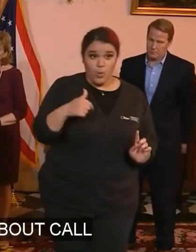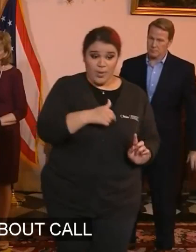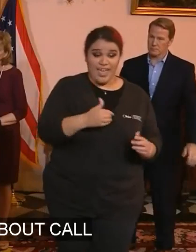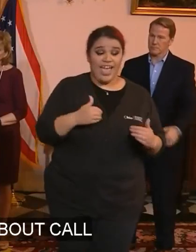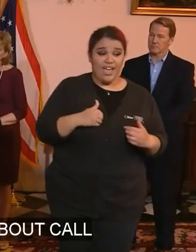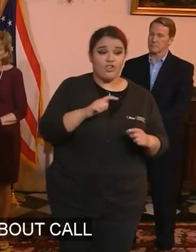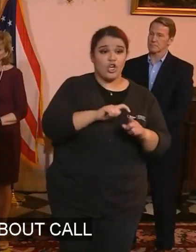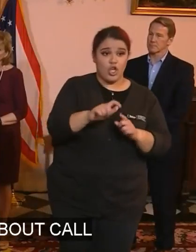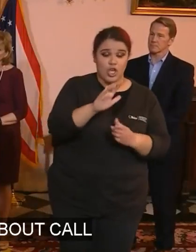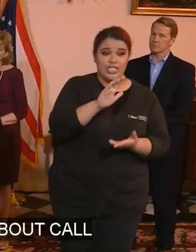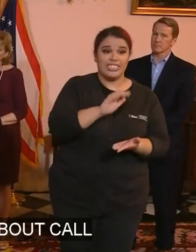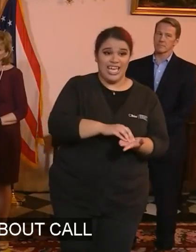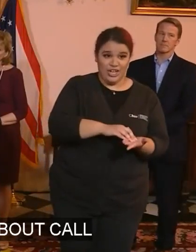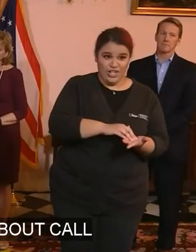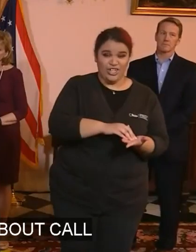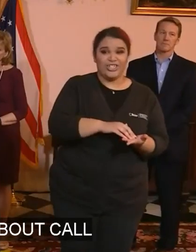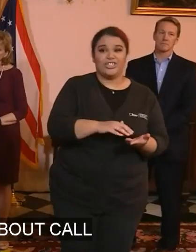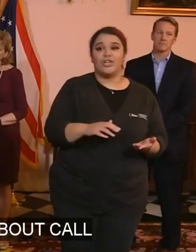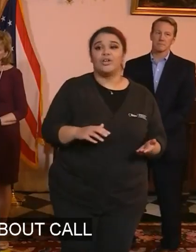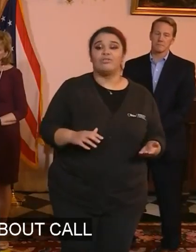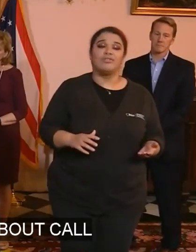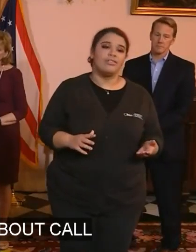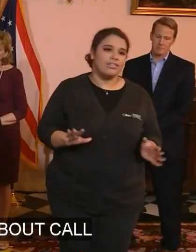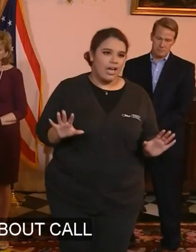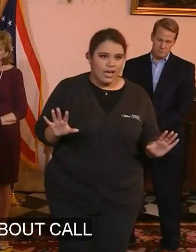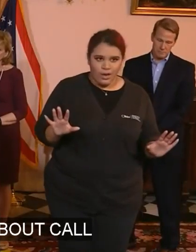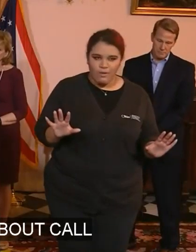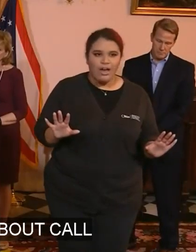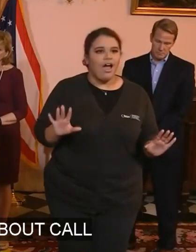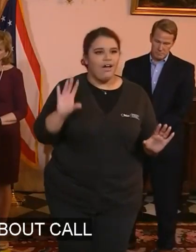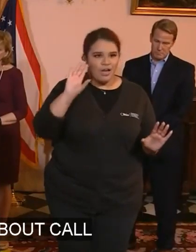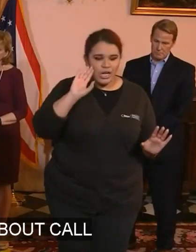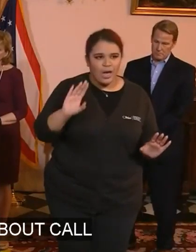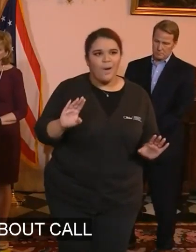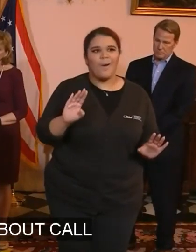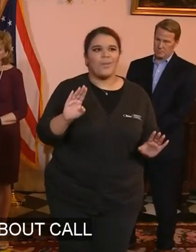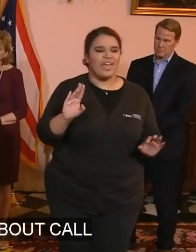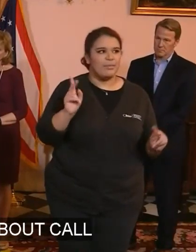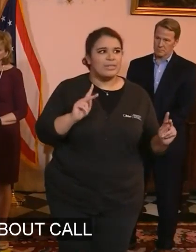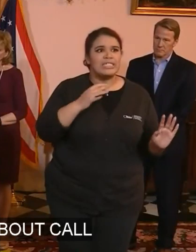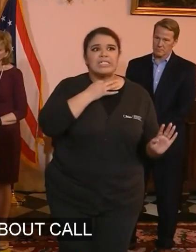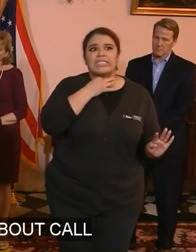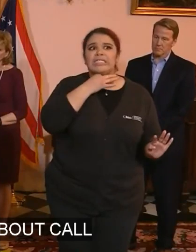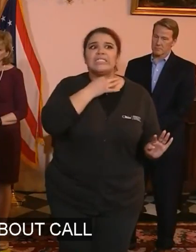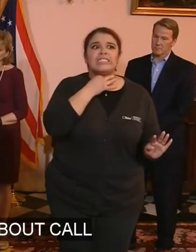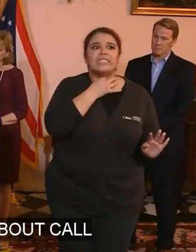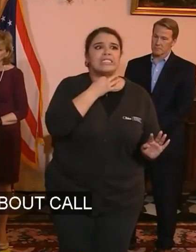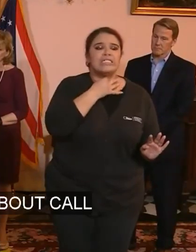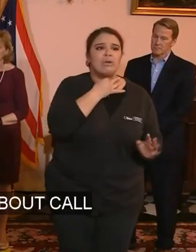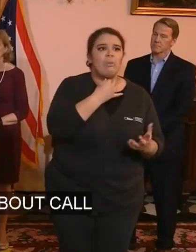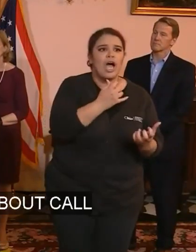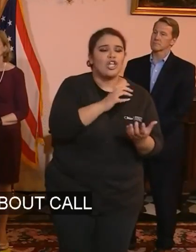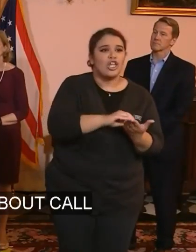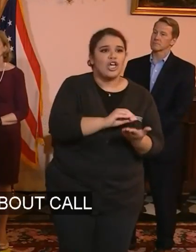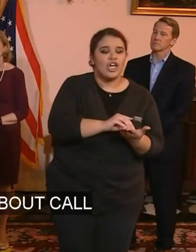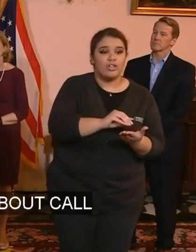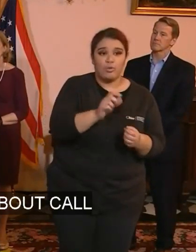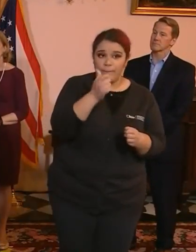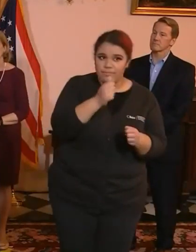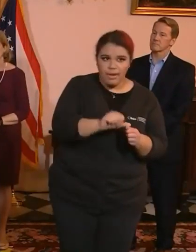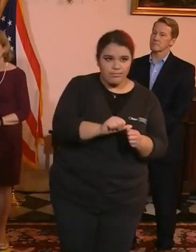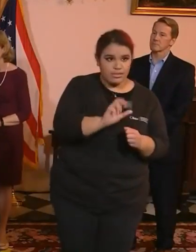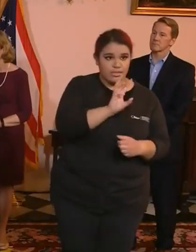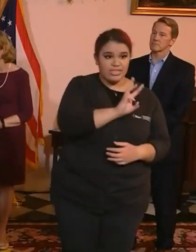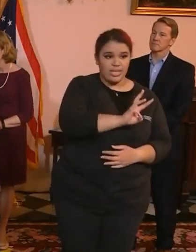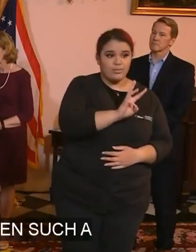do want to apologize to folks out there. There's been such a response and such a need for information. Coronavirus.ohio.gov, always